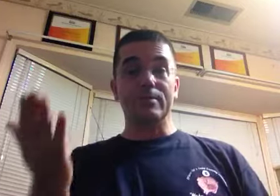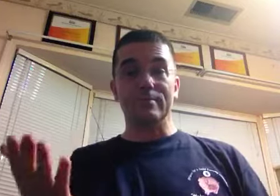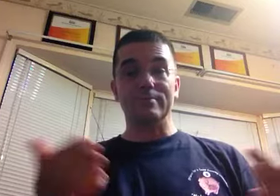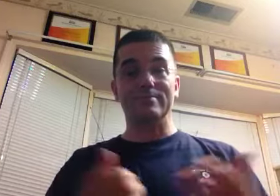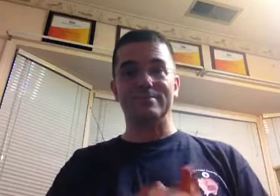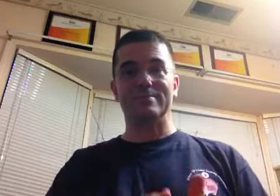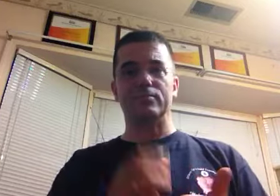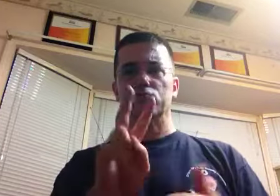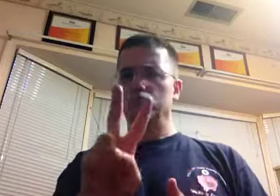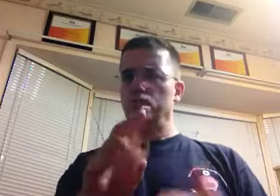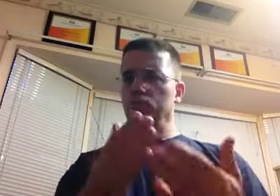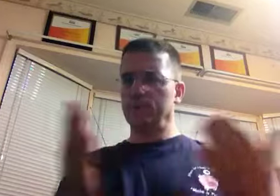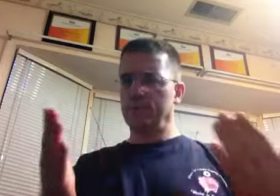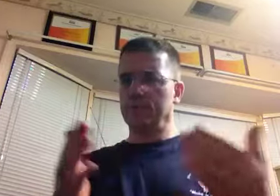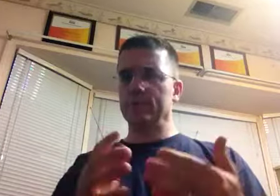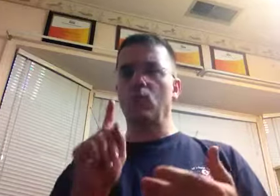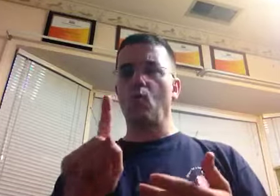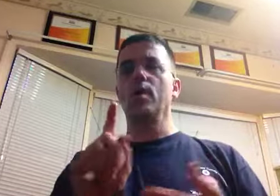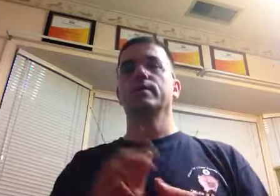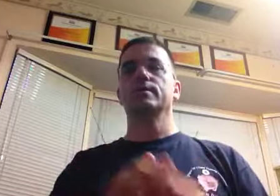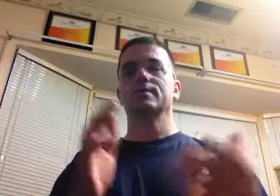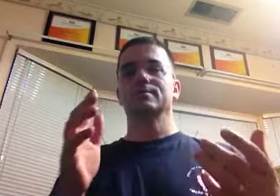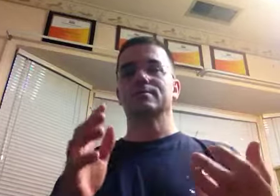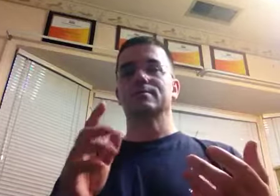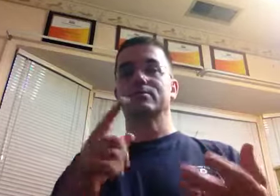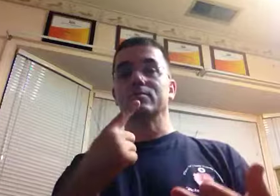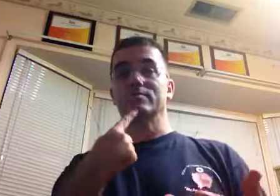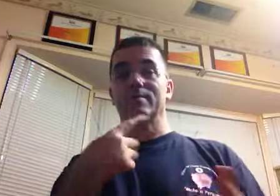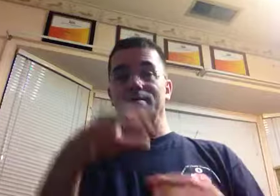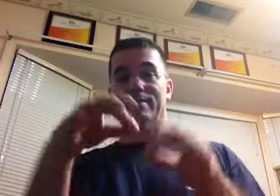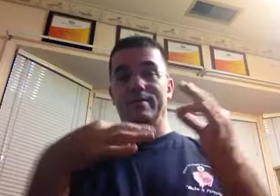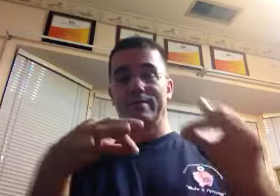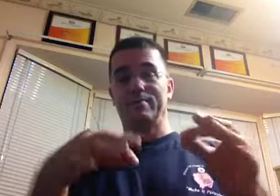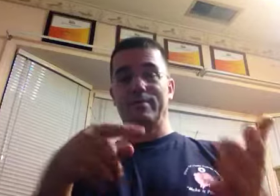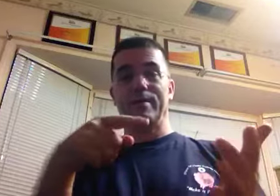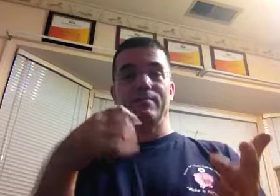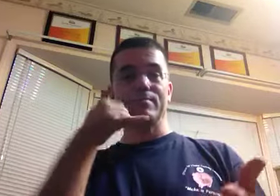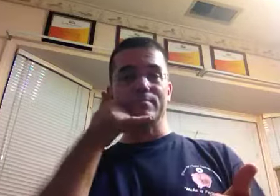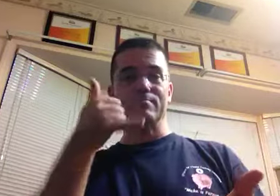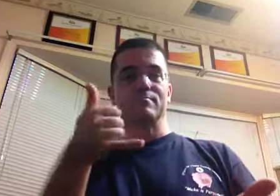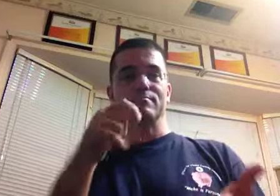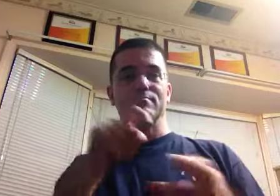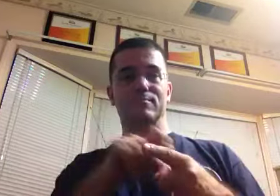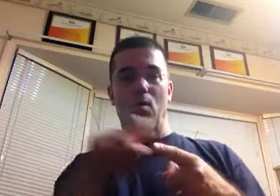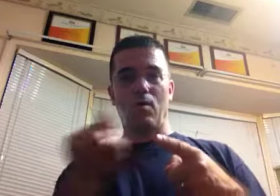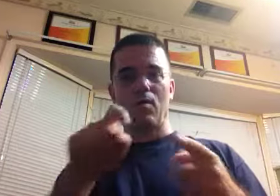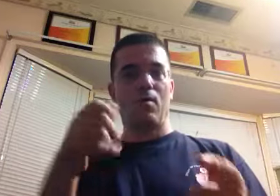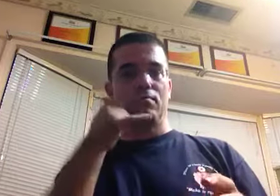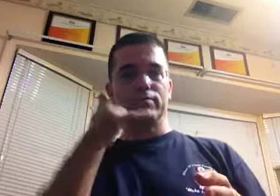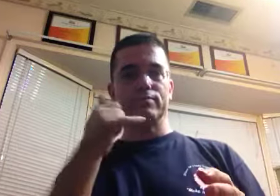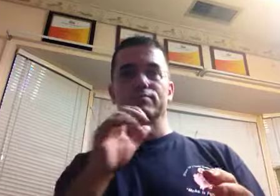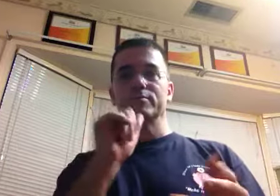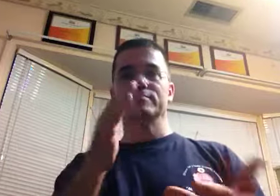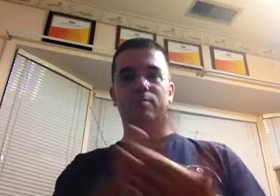there's 2 things. I mean, one is you could just tell the collectors or whoever just to bug off, Just don't call here. I had to threaten